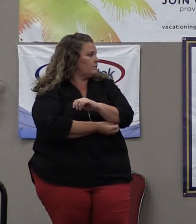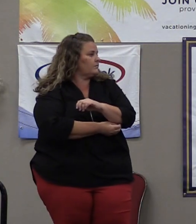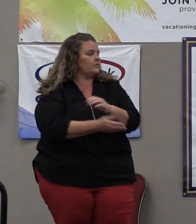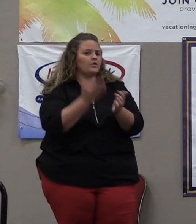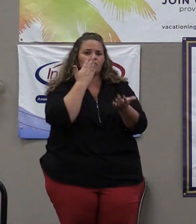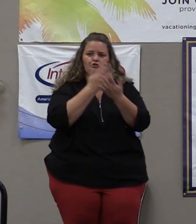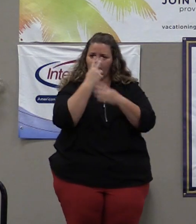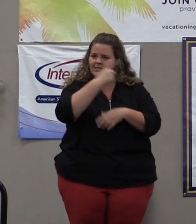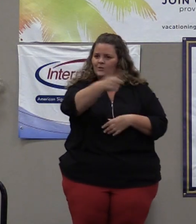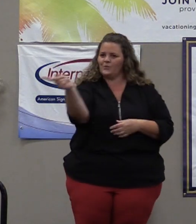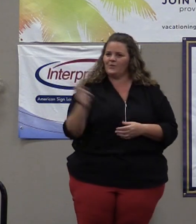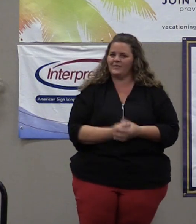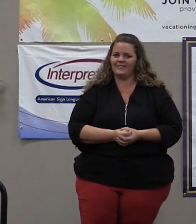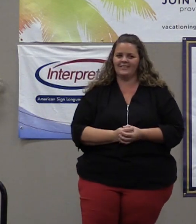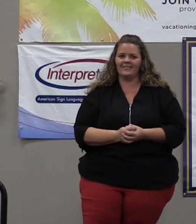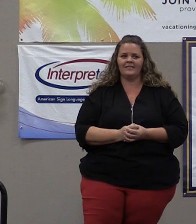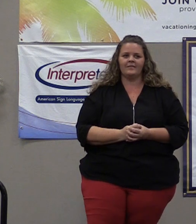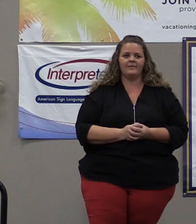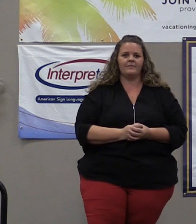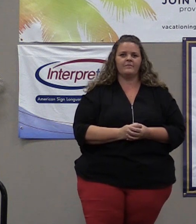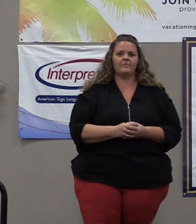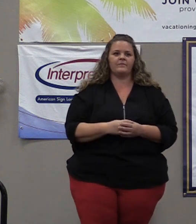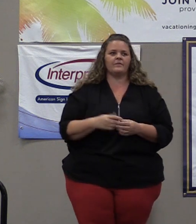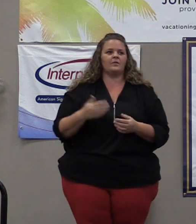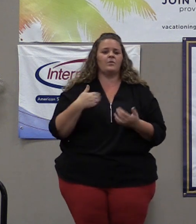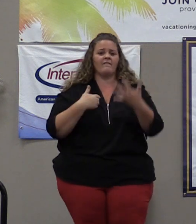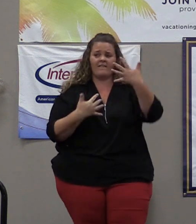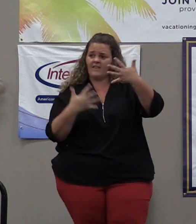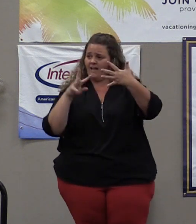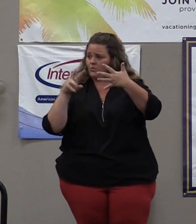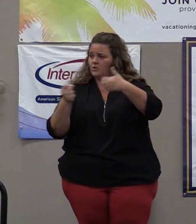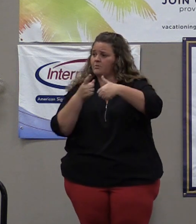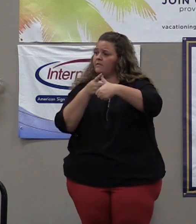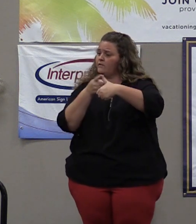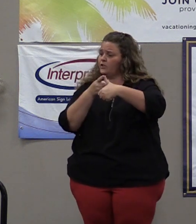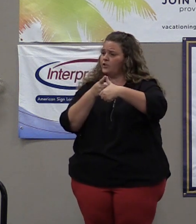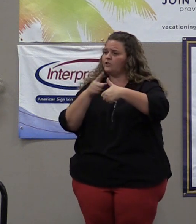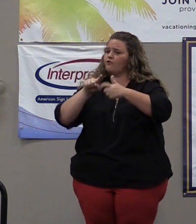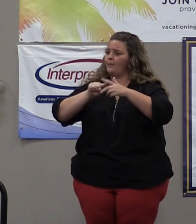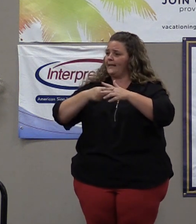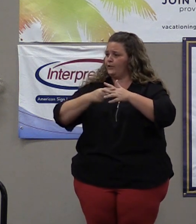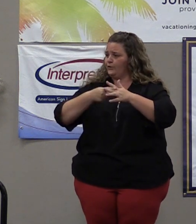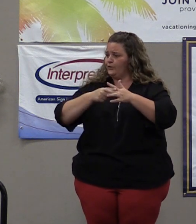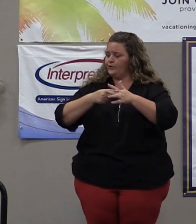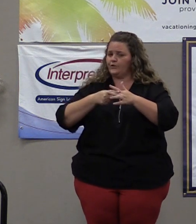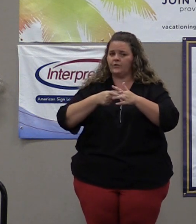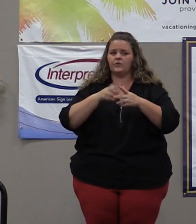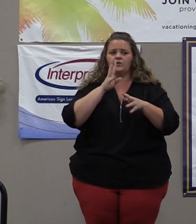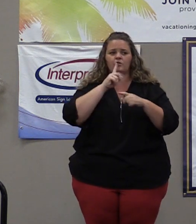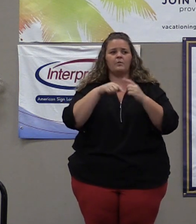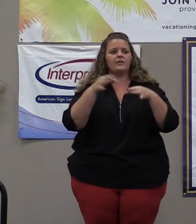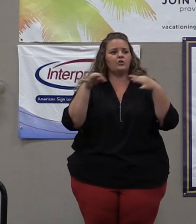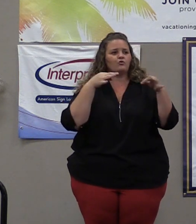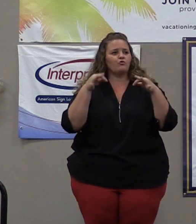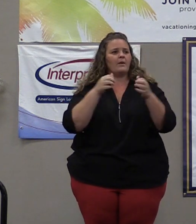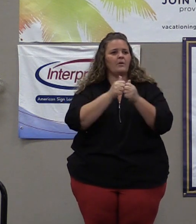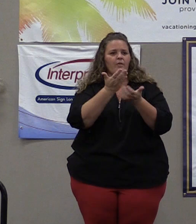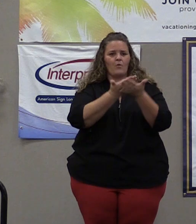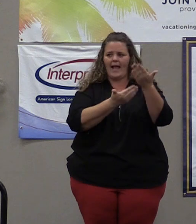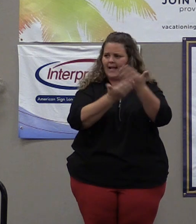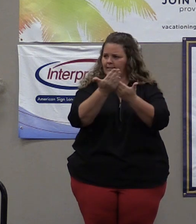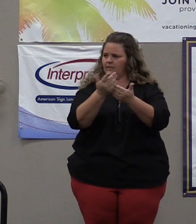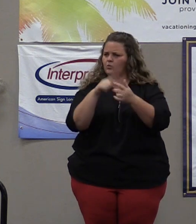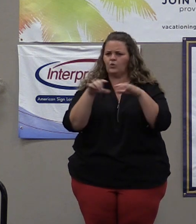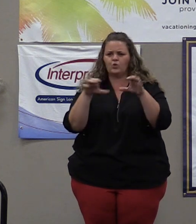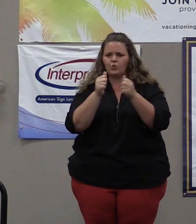Well, good to see everybody. We're going to have 5 workshops. The first one is for beginners. It talks about describing with your hands. What do